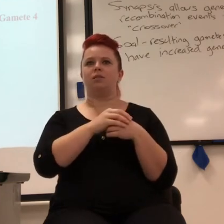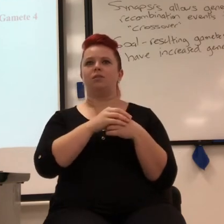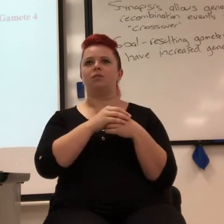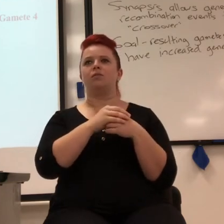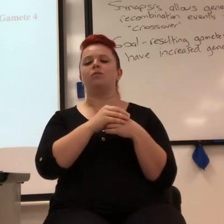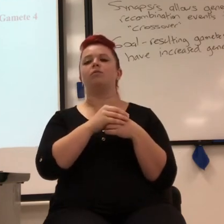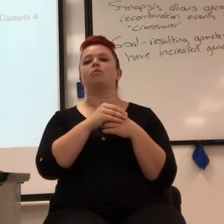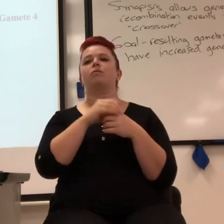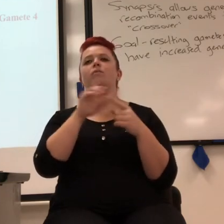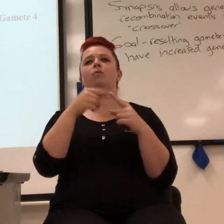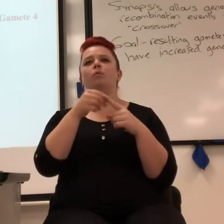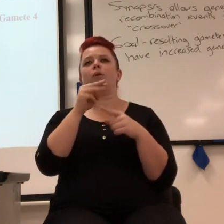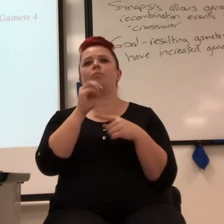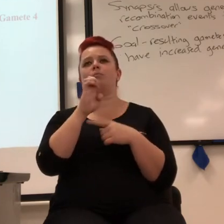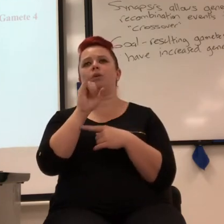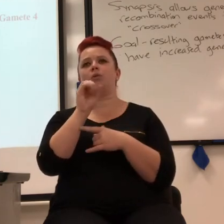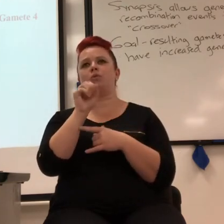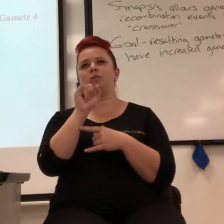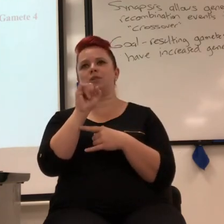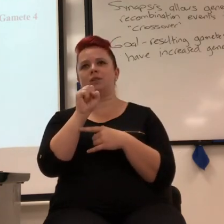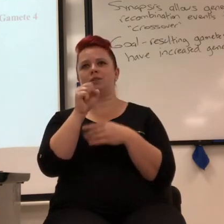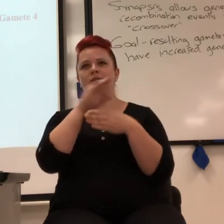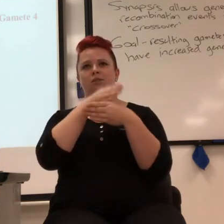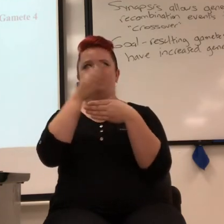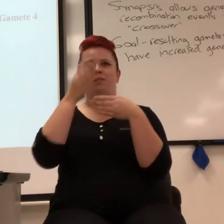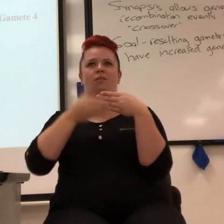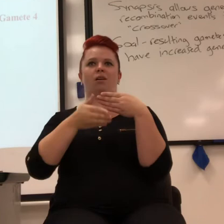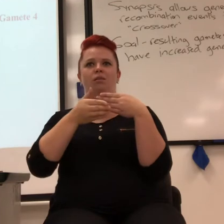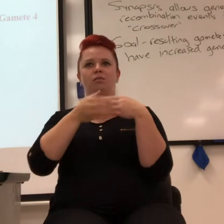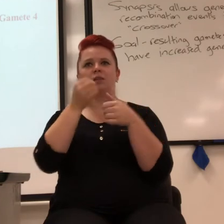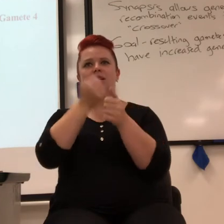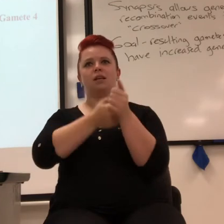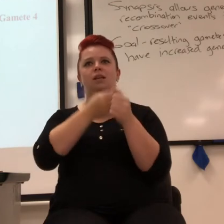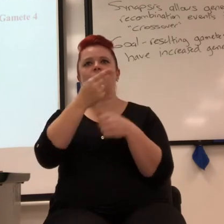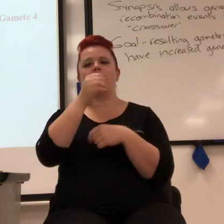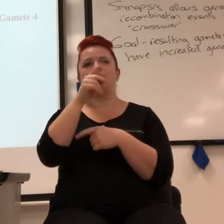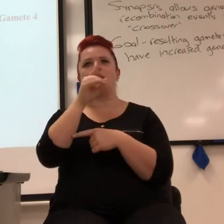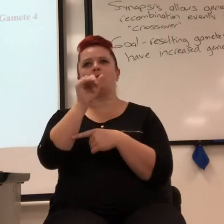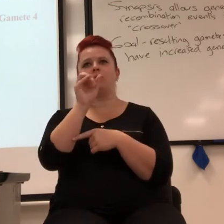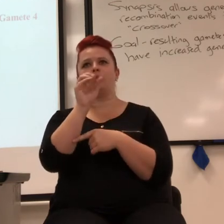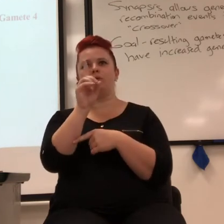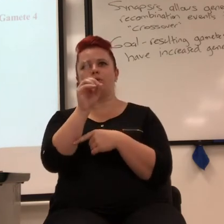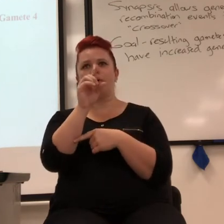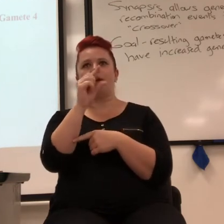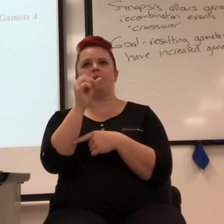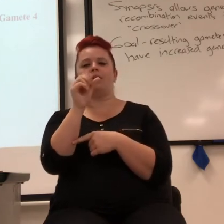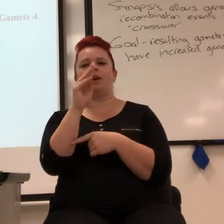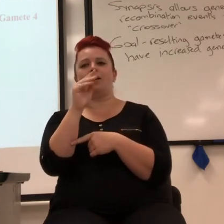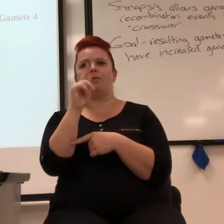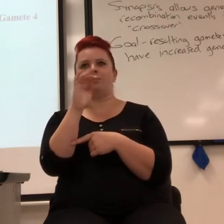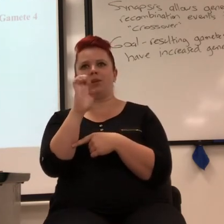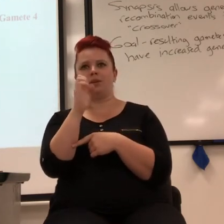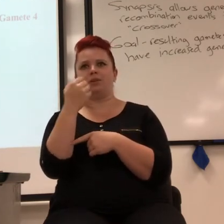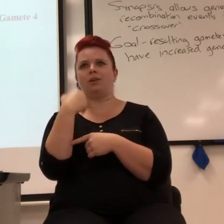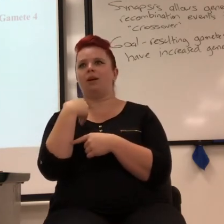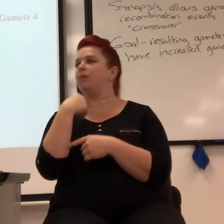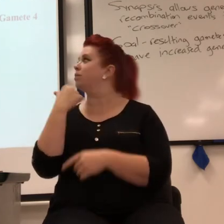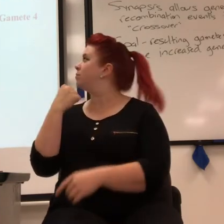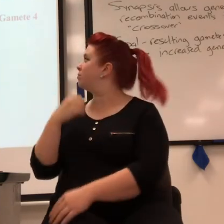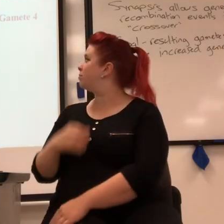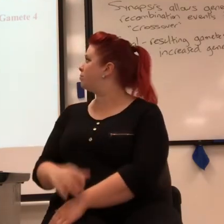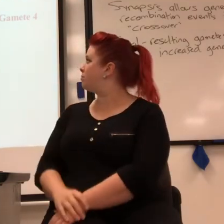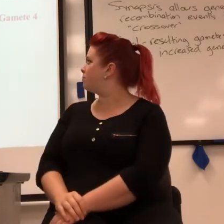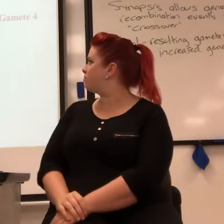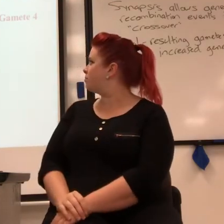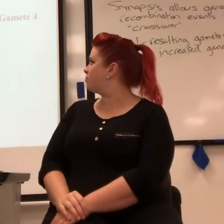of meiosis, each haploid gamete has one of four chromosomes shown. Two of the chromosomes, right, are recombinant. They are a patchwork